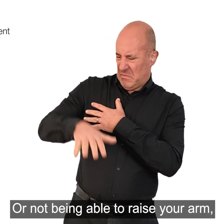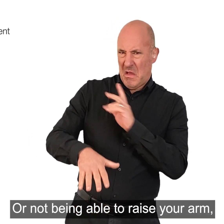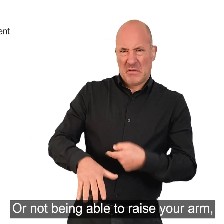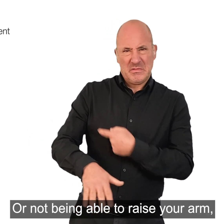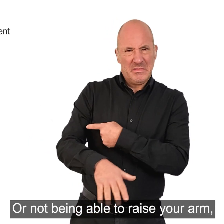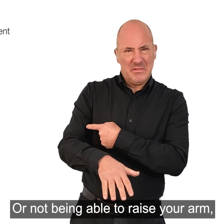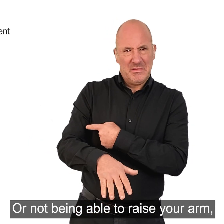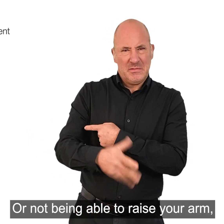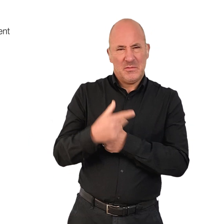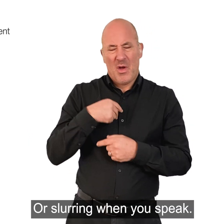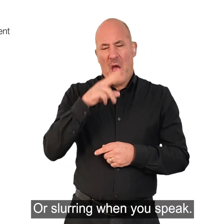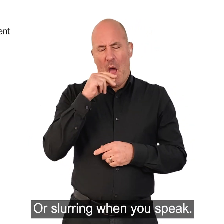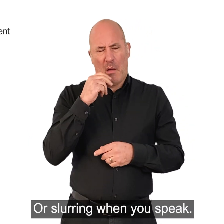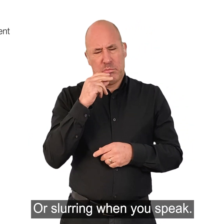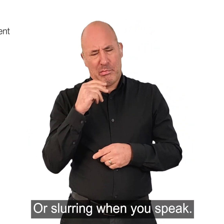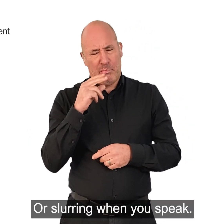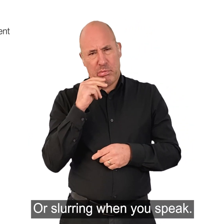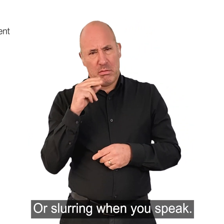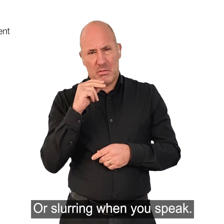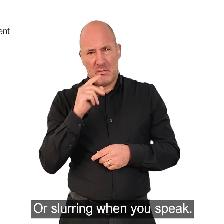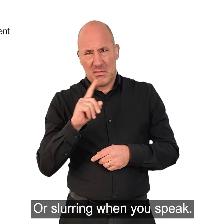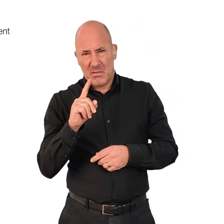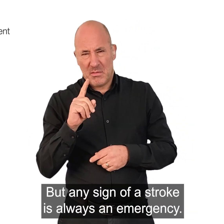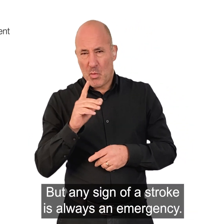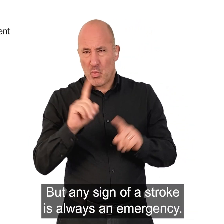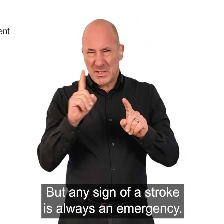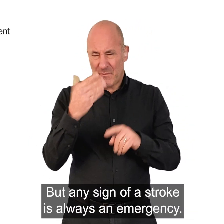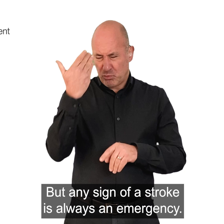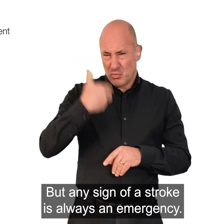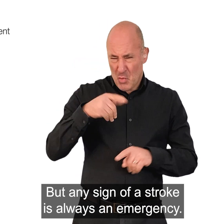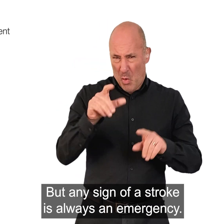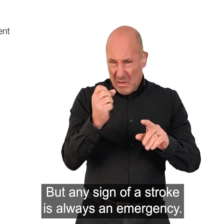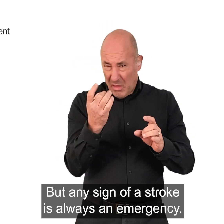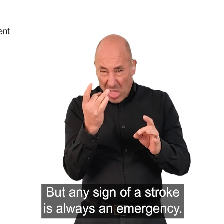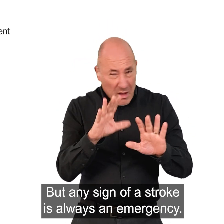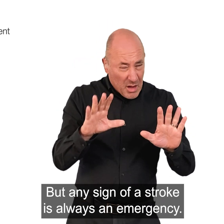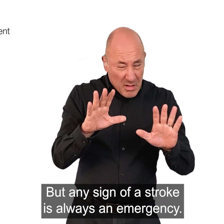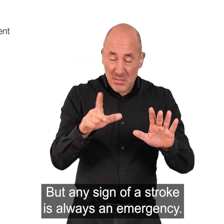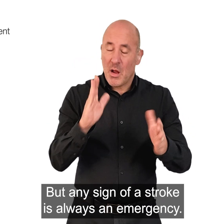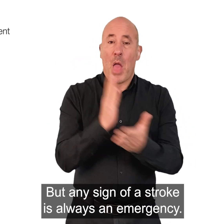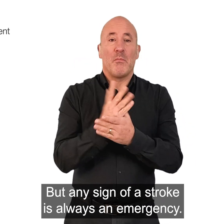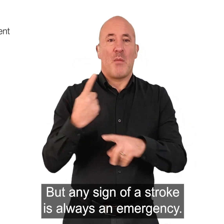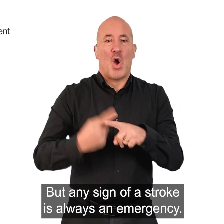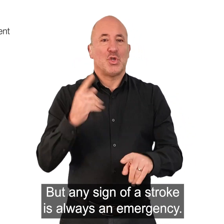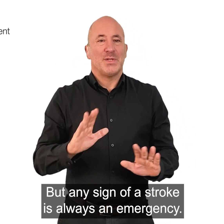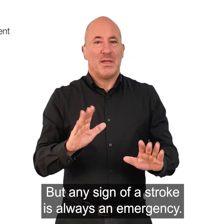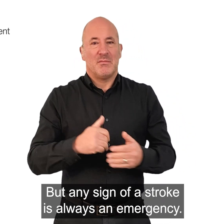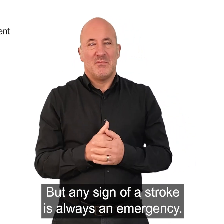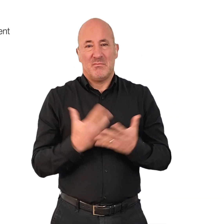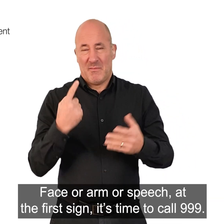to raise your arm, or slurring when you speak. But any sign of a stroke is always an emergency. Face